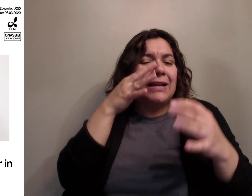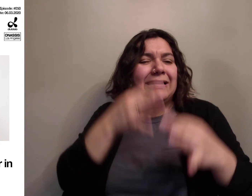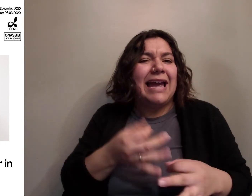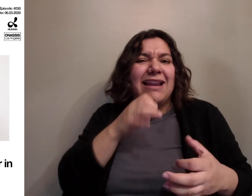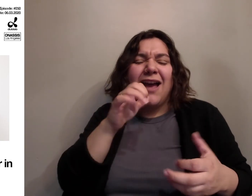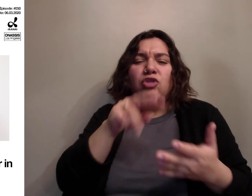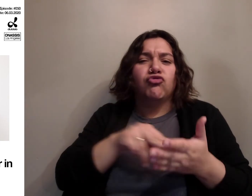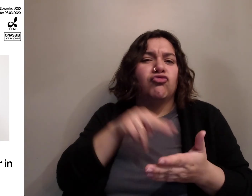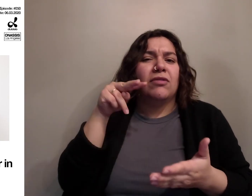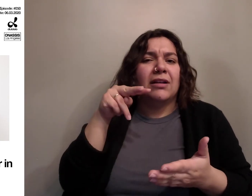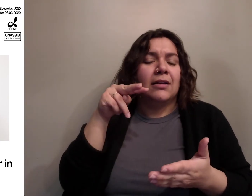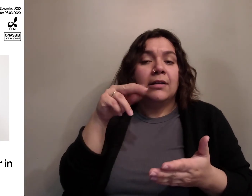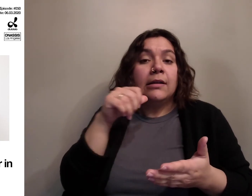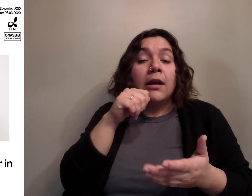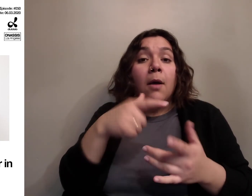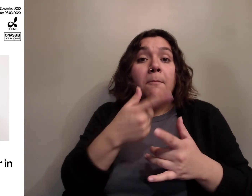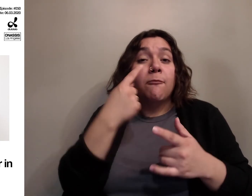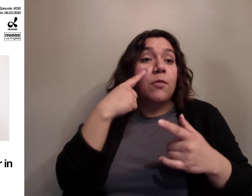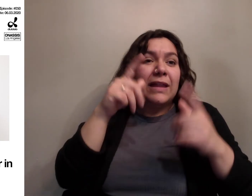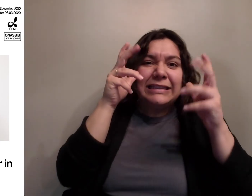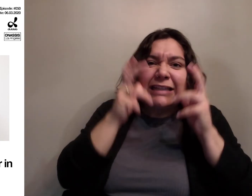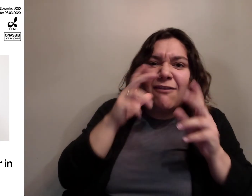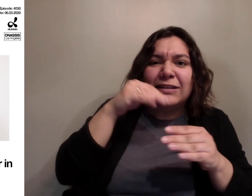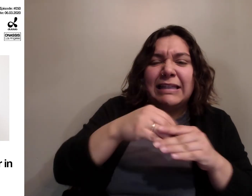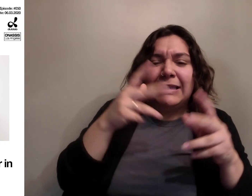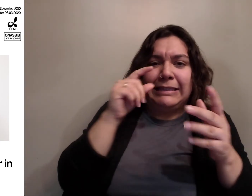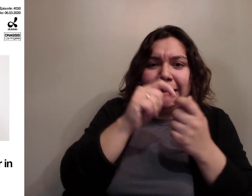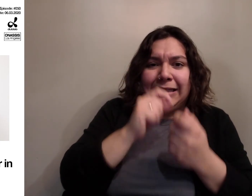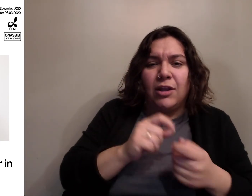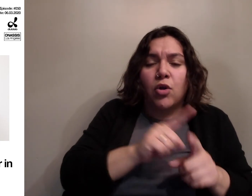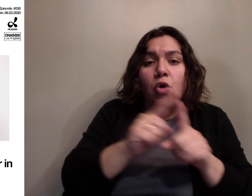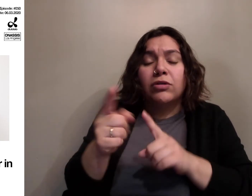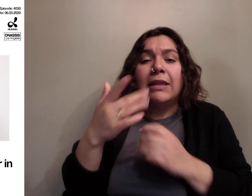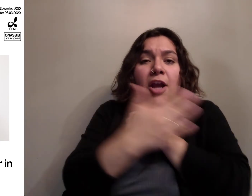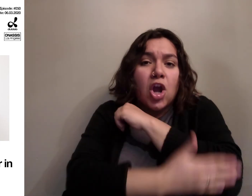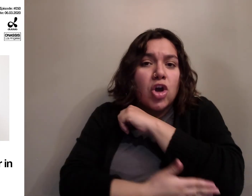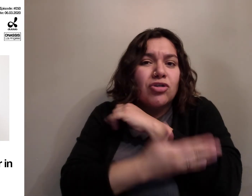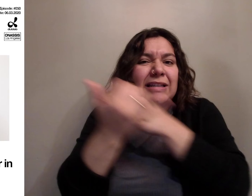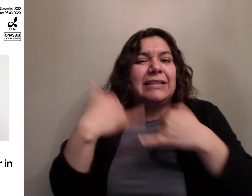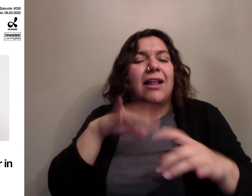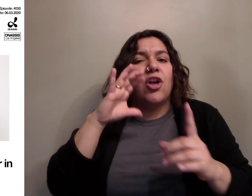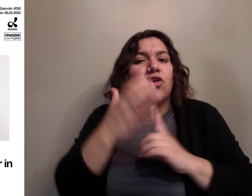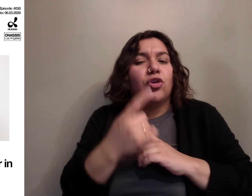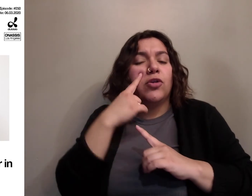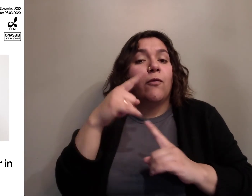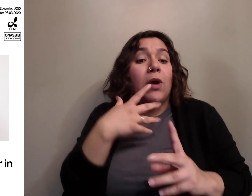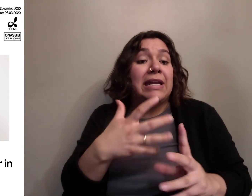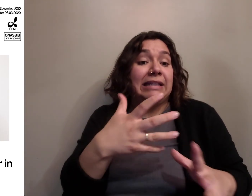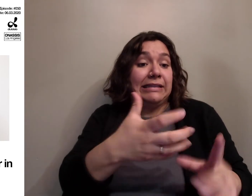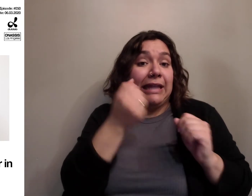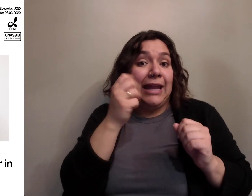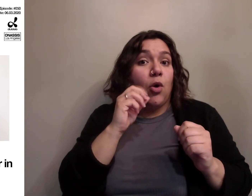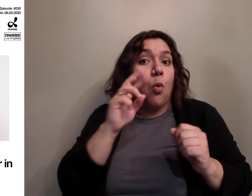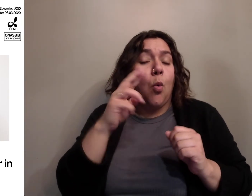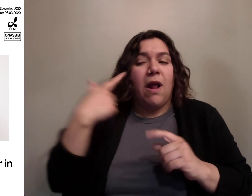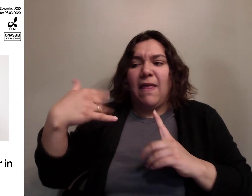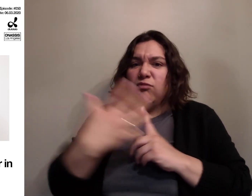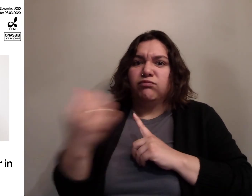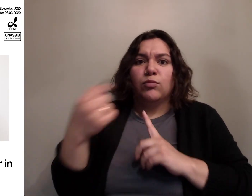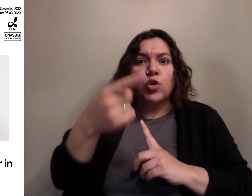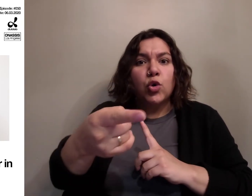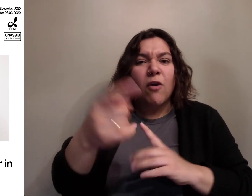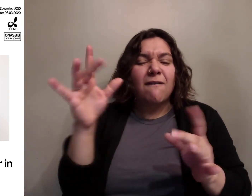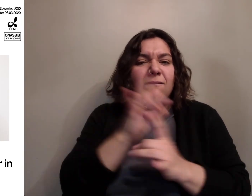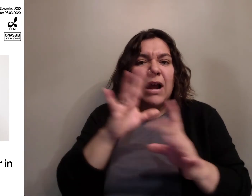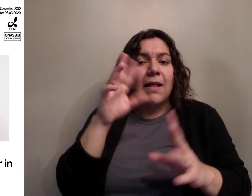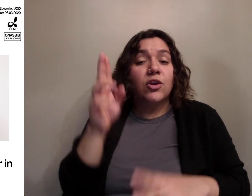a little to enter the memory so close. I choose not to resurrect the devil in details. And the country, still a culture